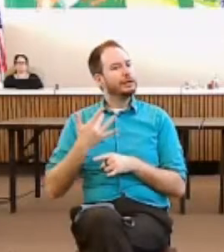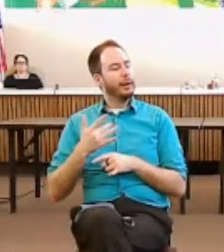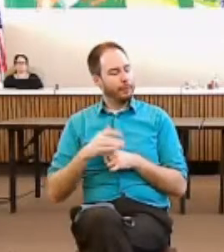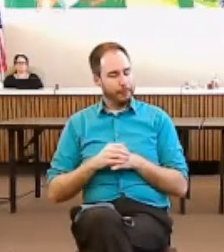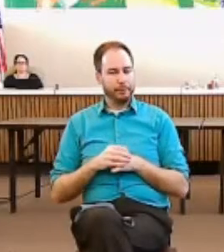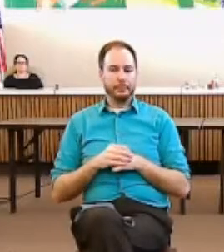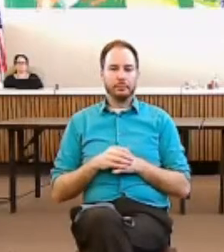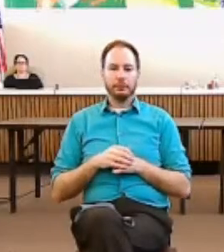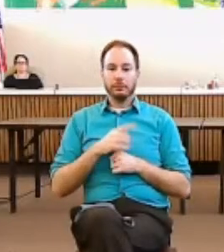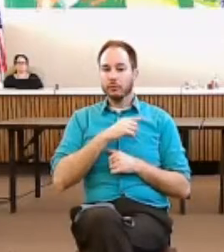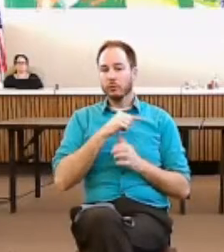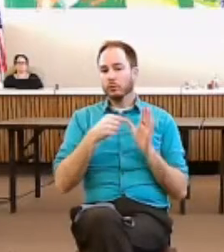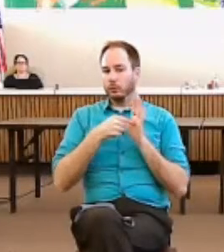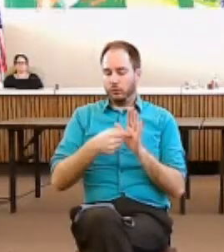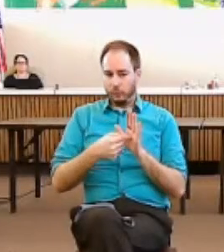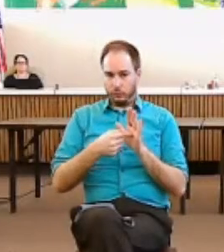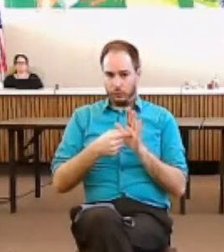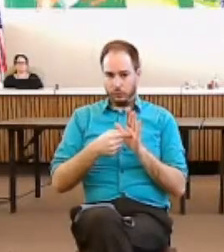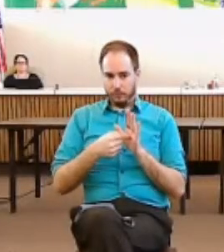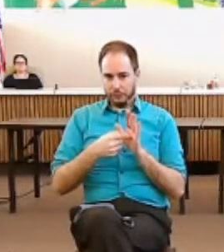on. You showed me